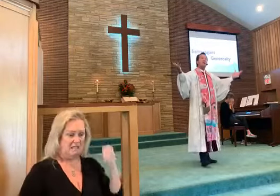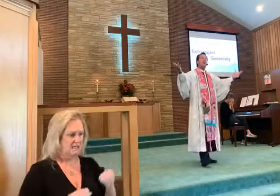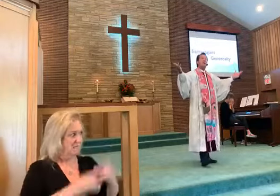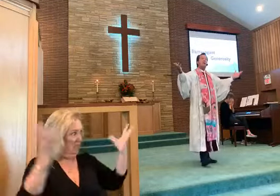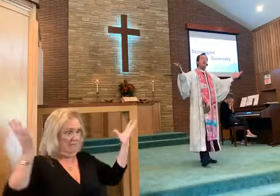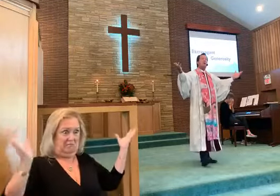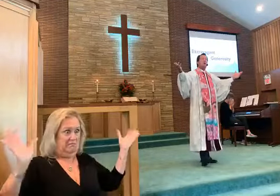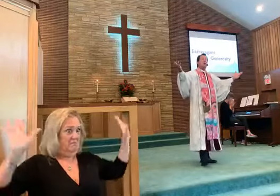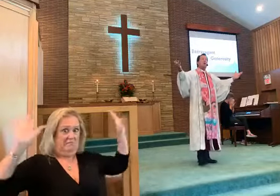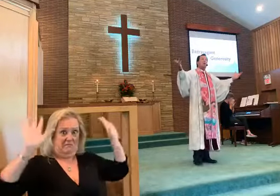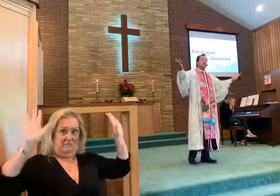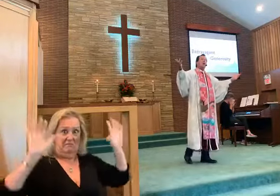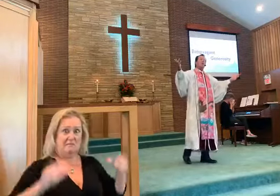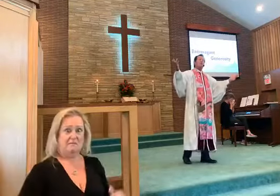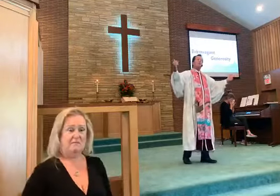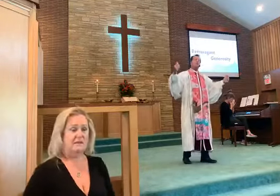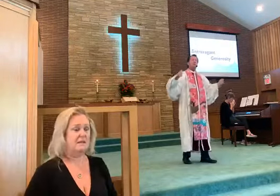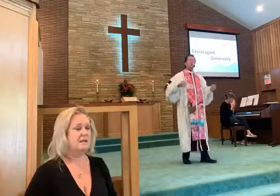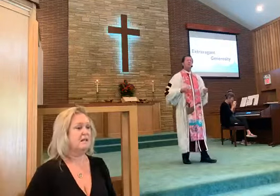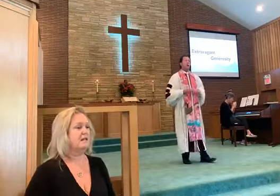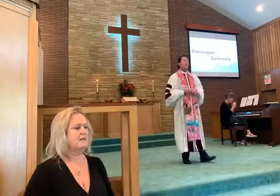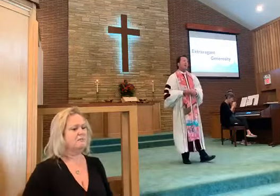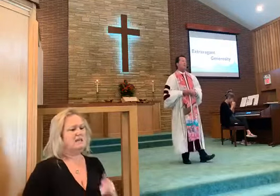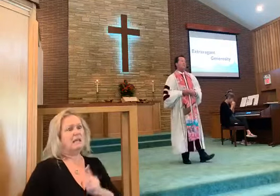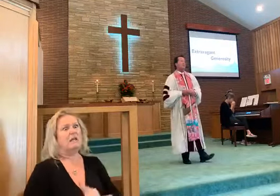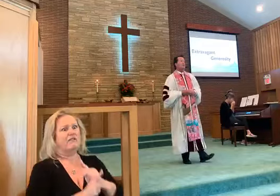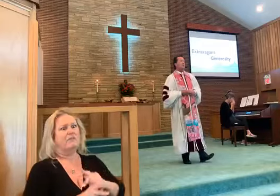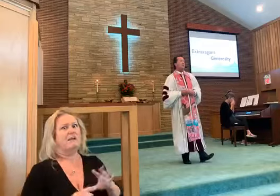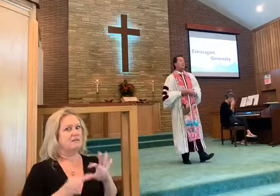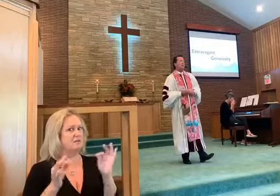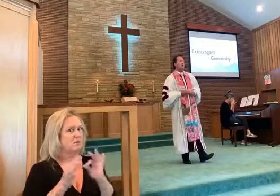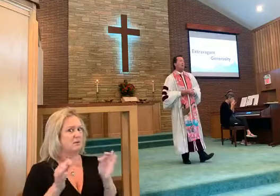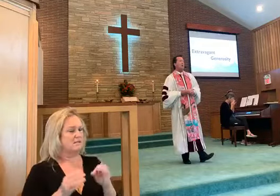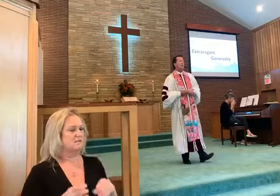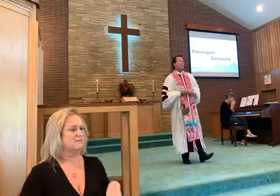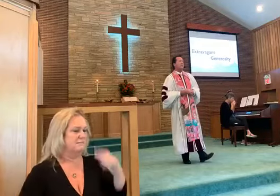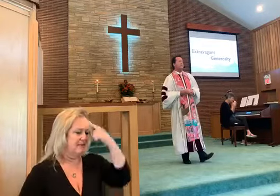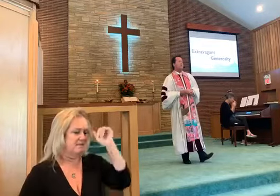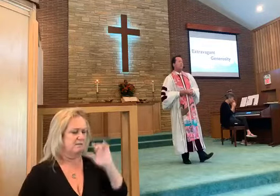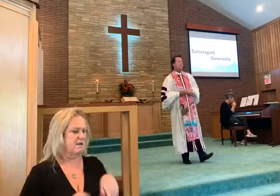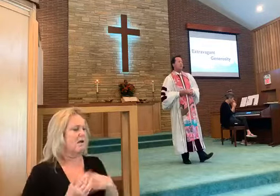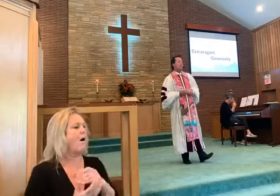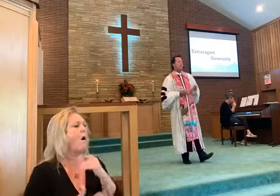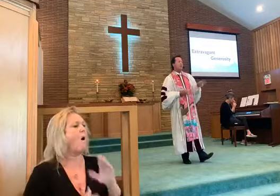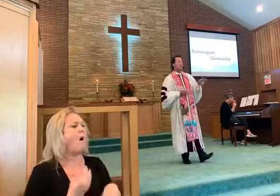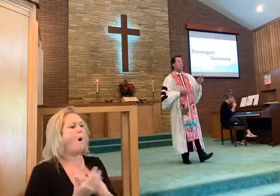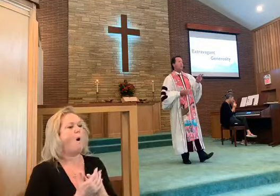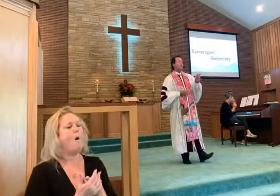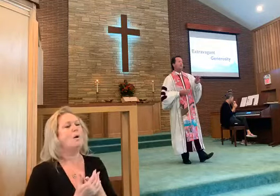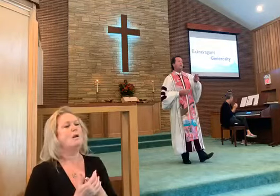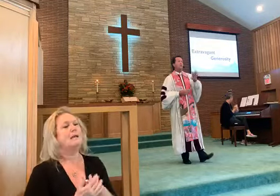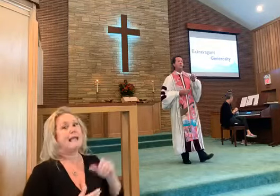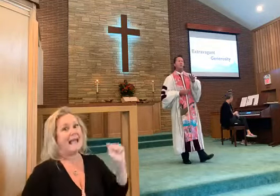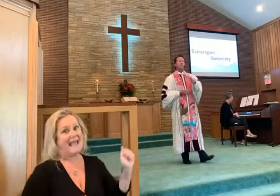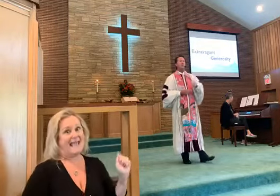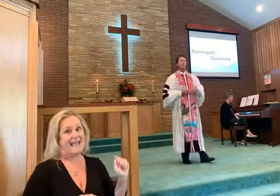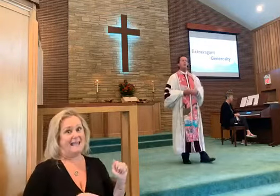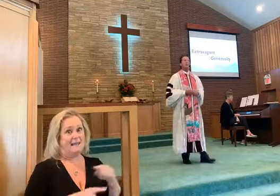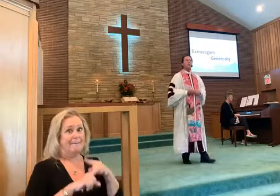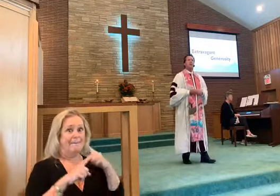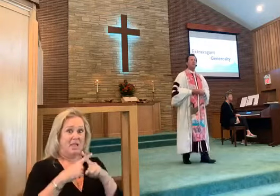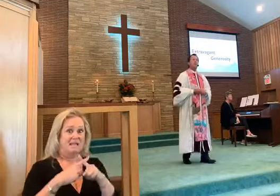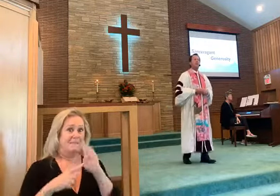way? We have to be careful about parables because they're not all, as I've said before, A plus B equals